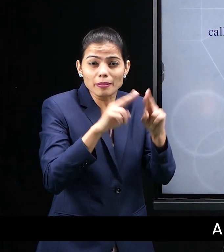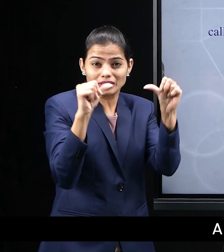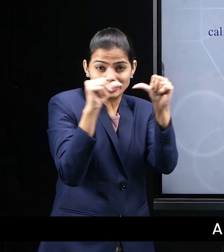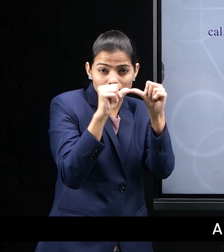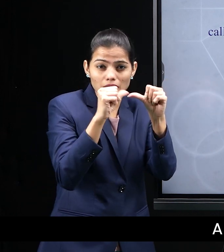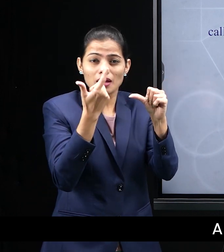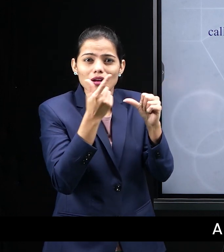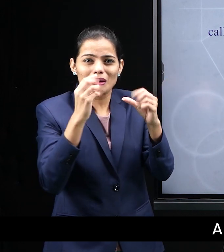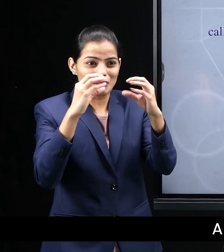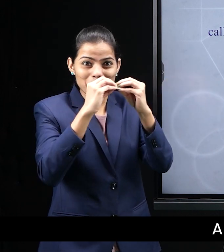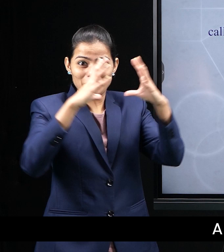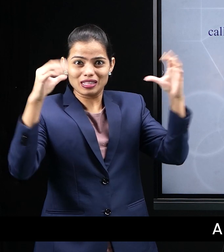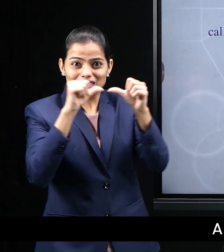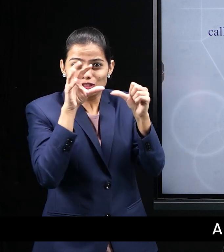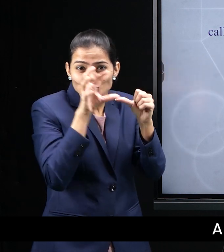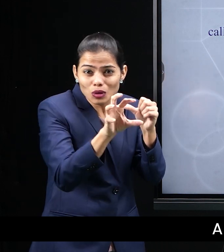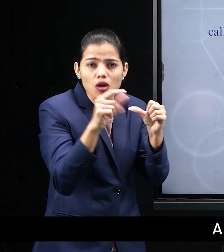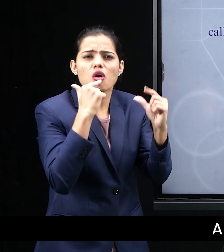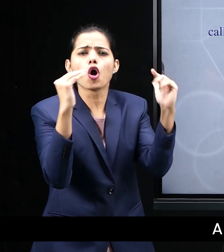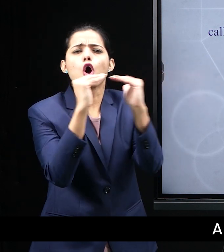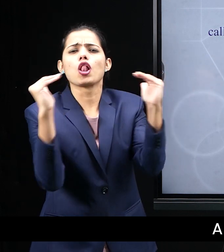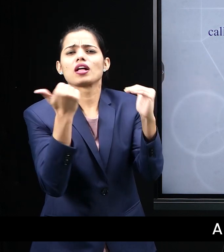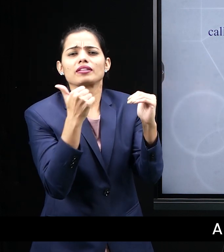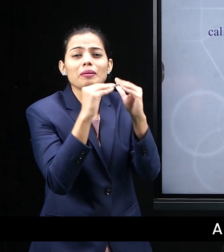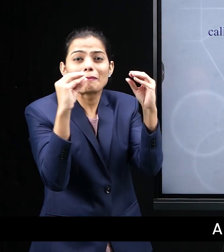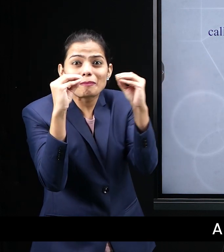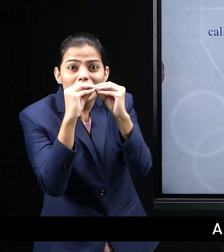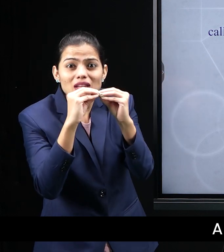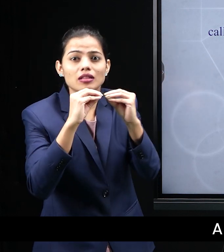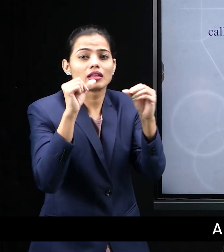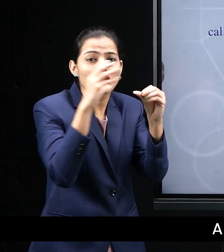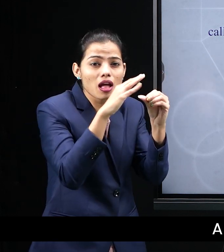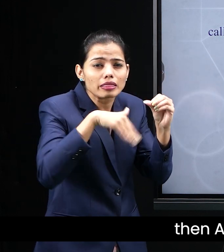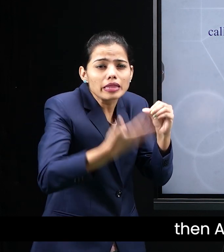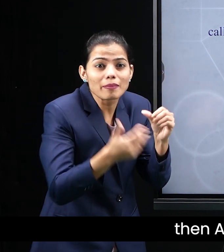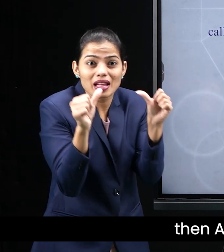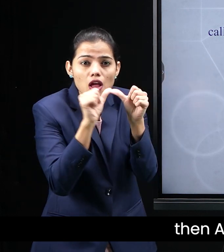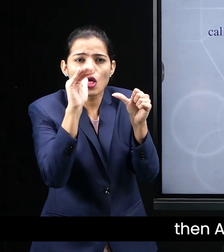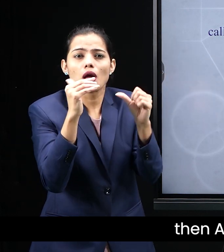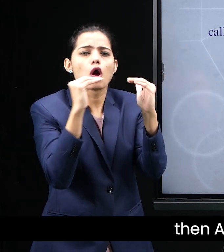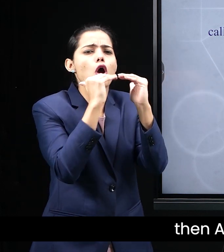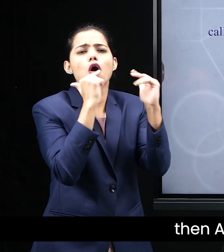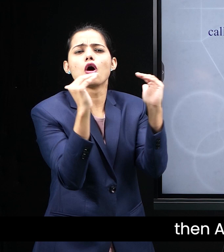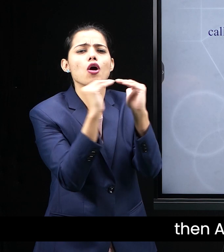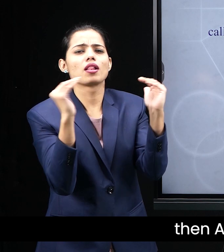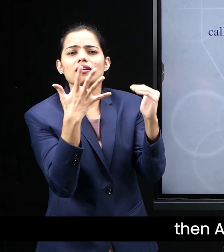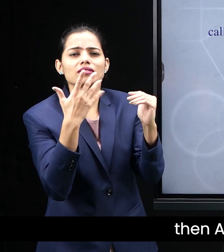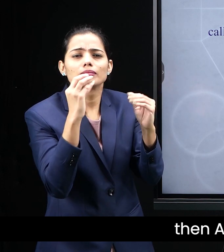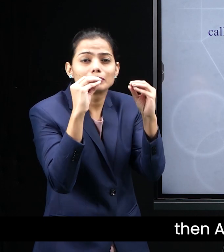A is a subset of B and A not equal to B, then A is called a proper subset of